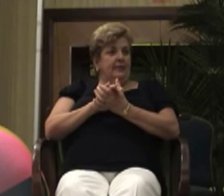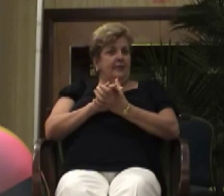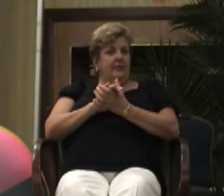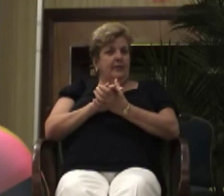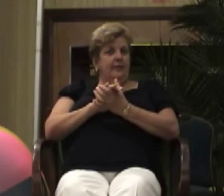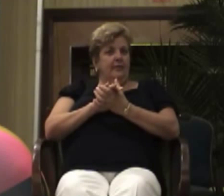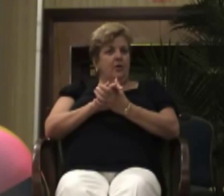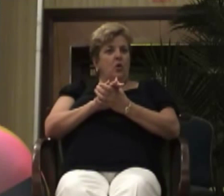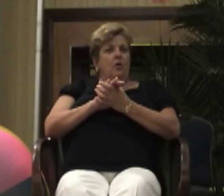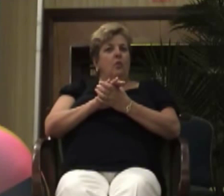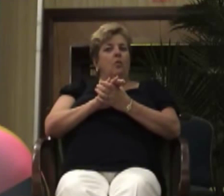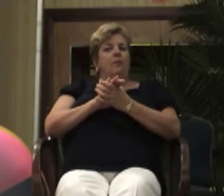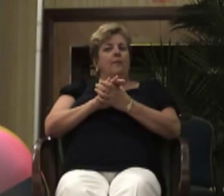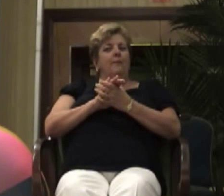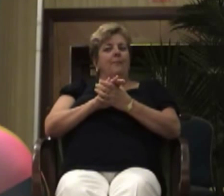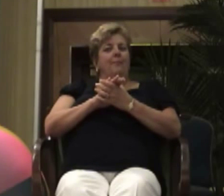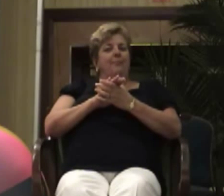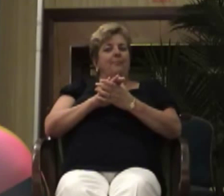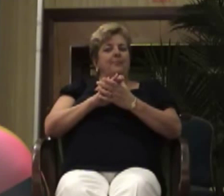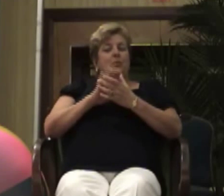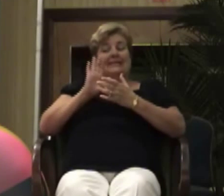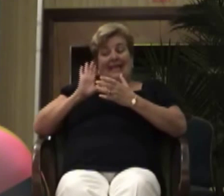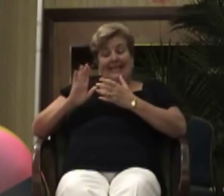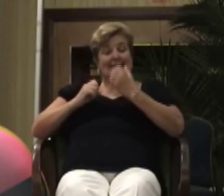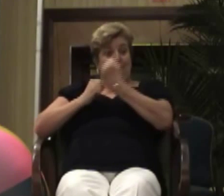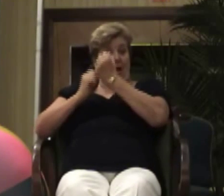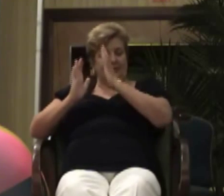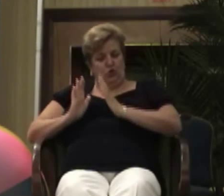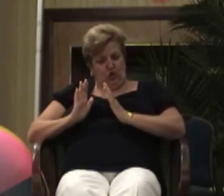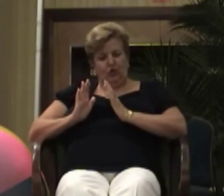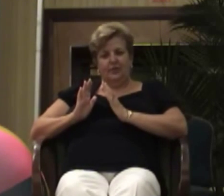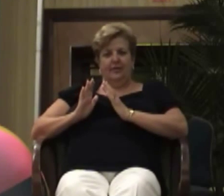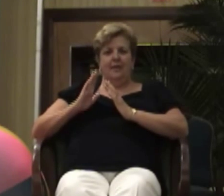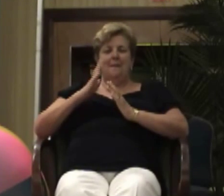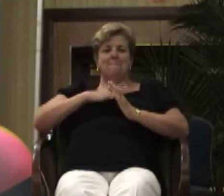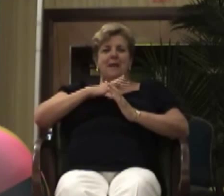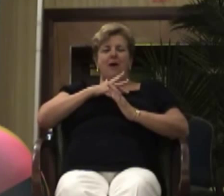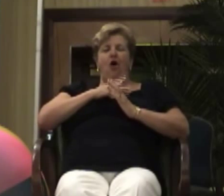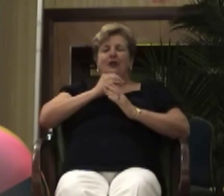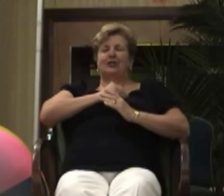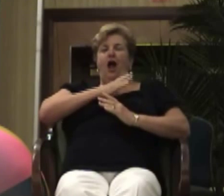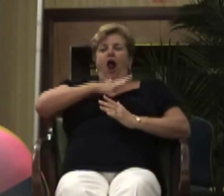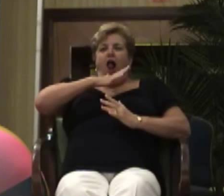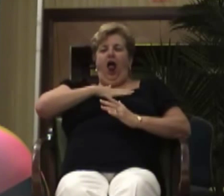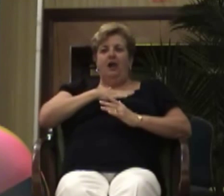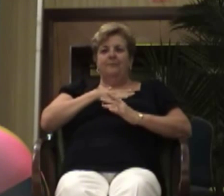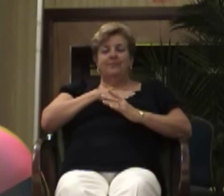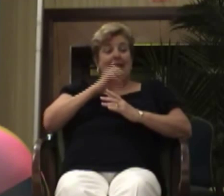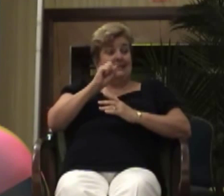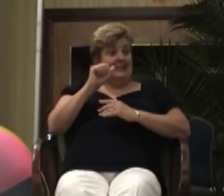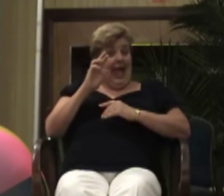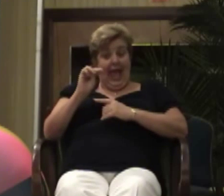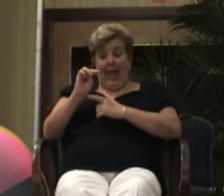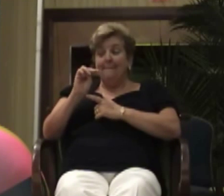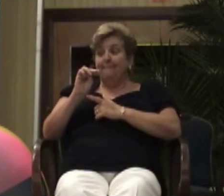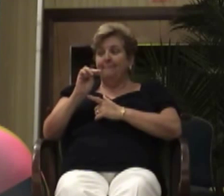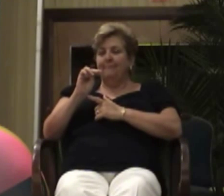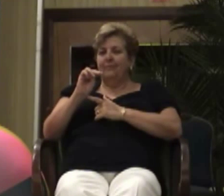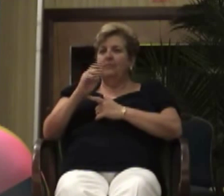John. It just, you know, made my heart just jump. And Sam, he was such good friends with Sam. And